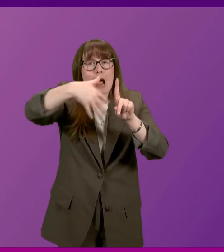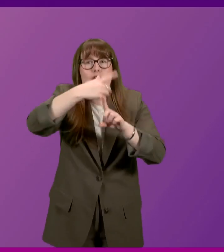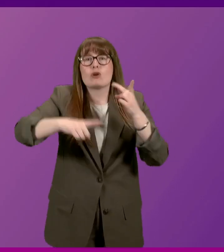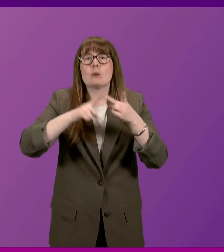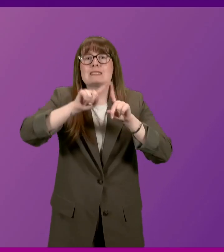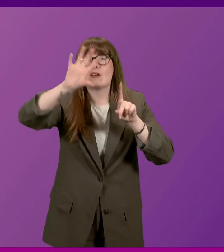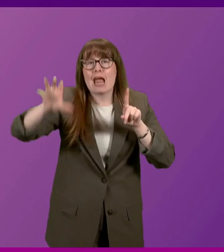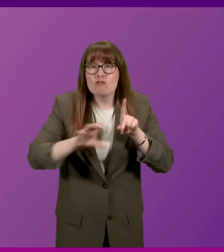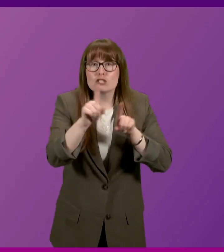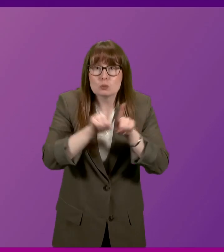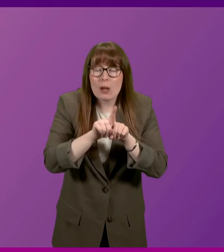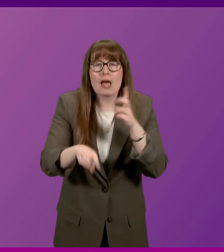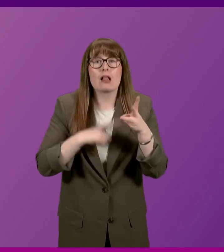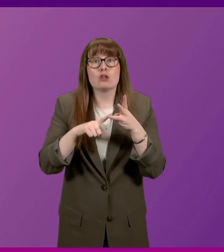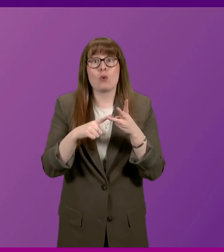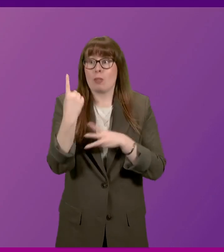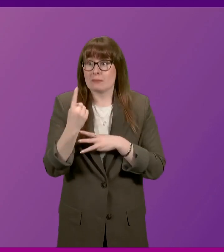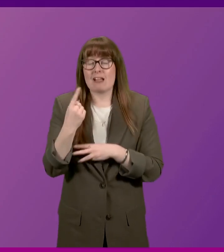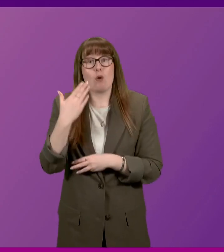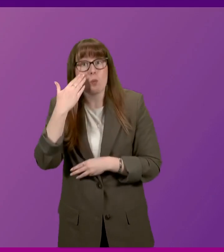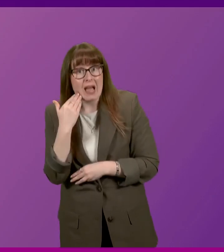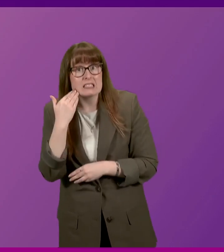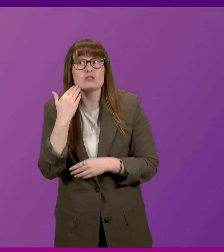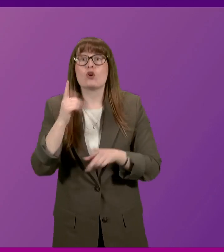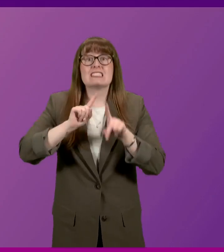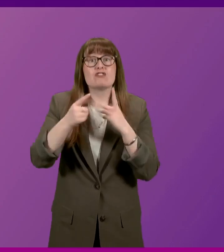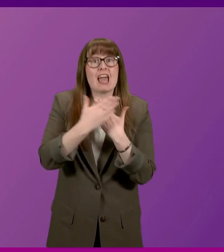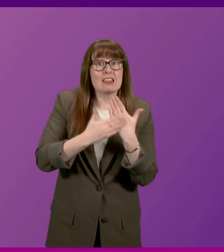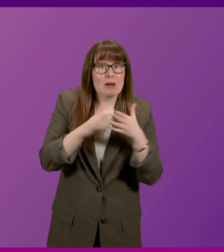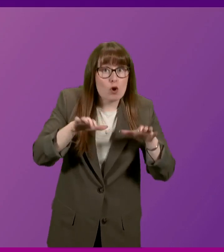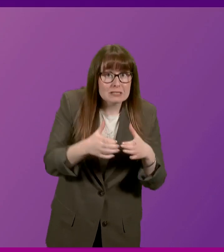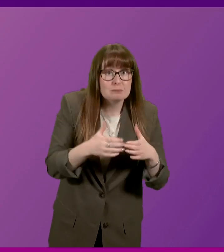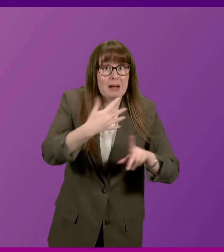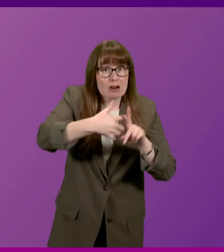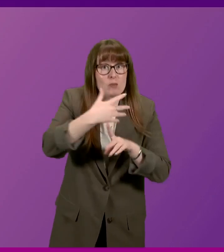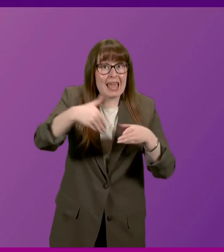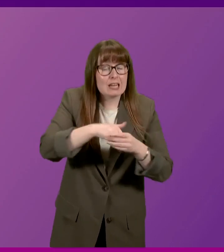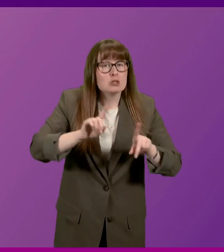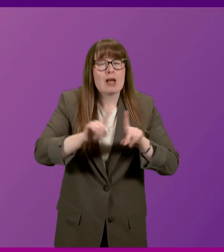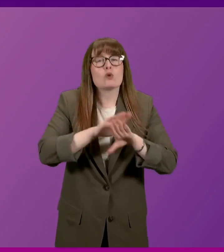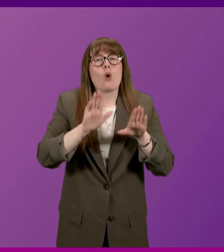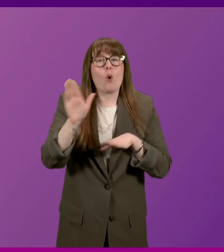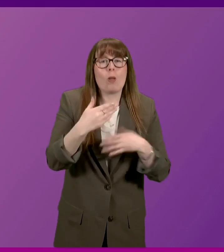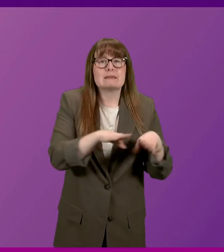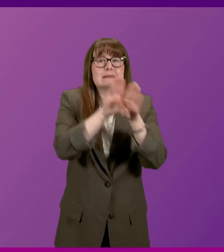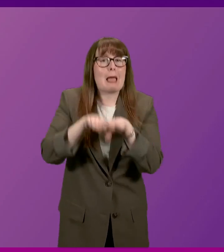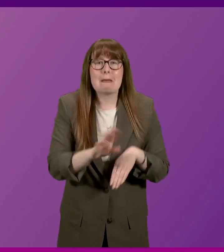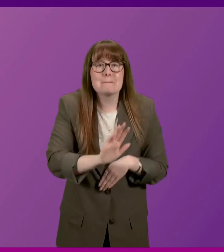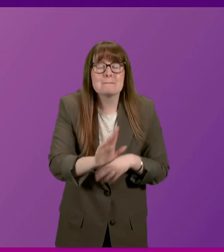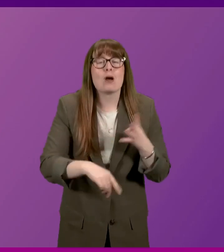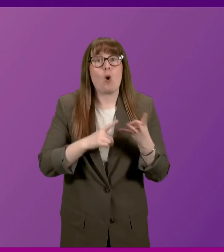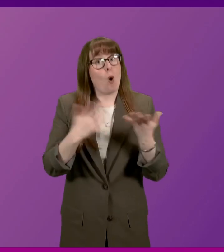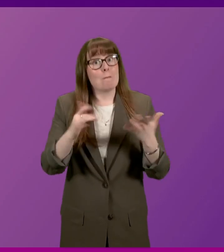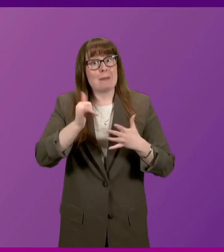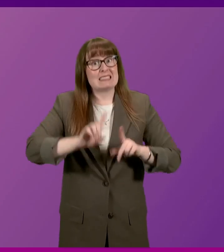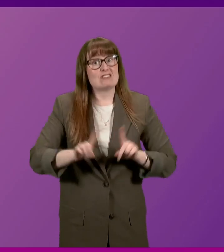include people who identified as white or from different ethnic minority backgrounds. Also those who maybe had different experiences growing